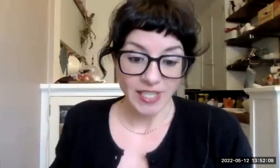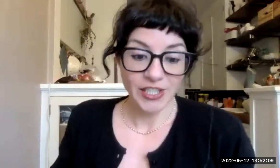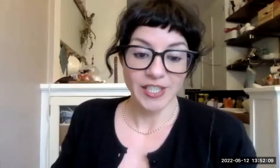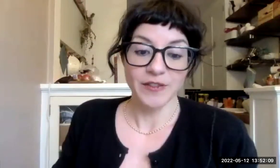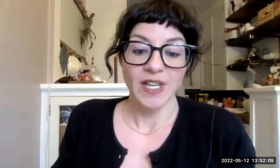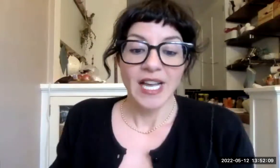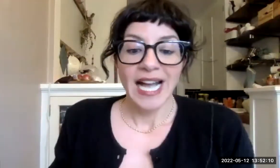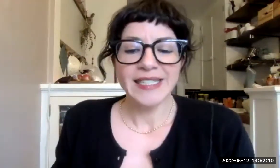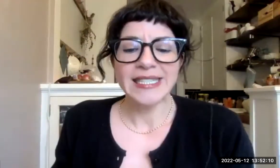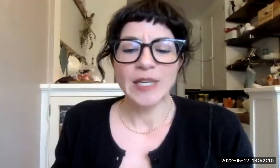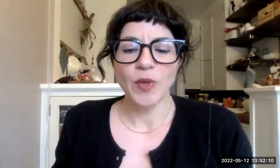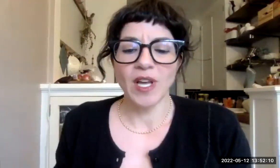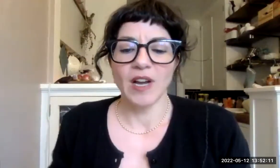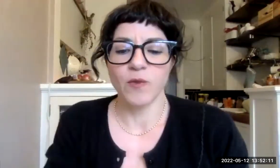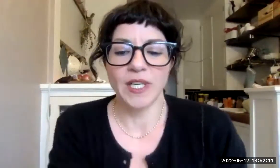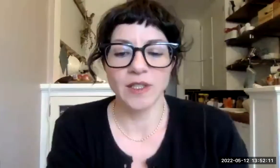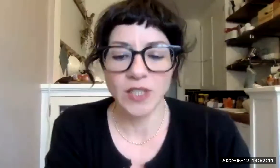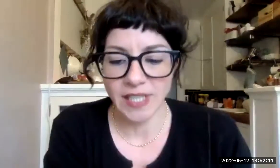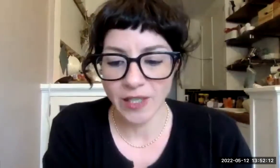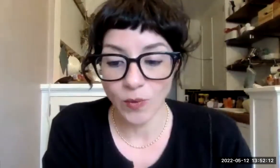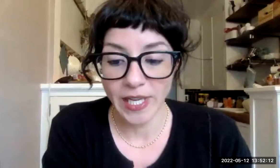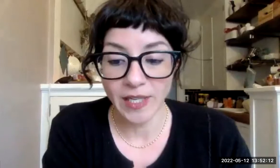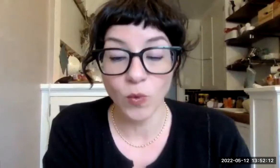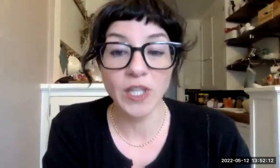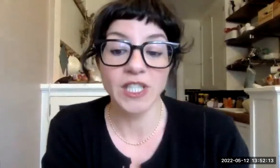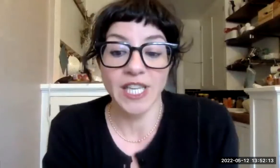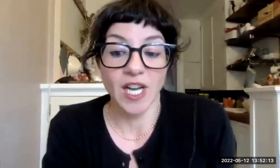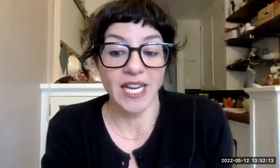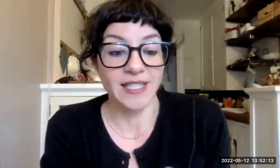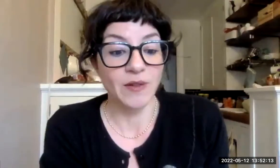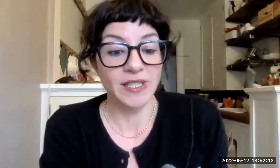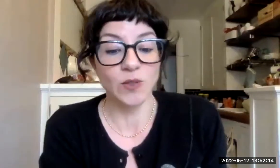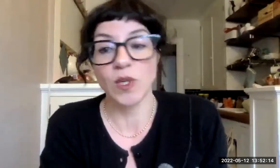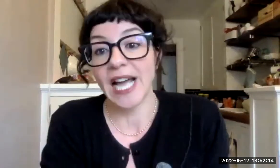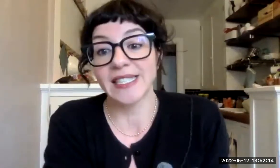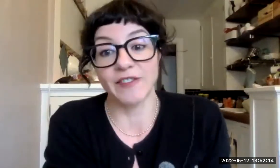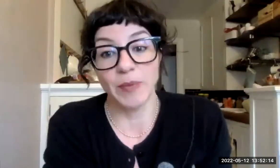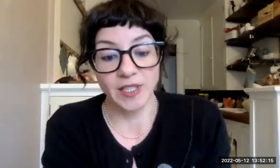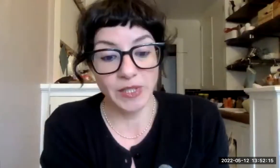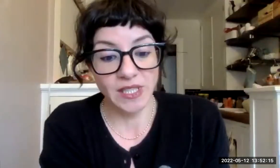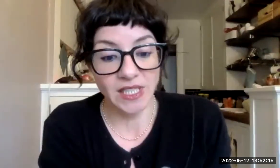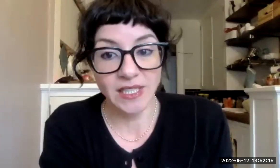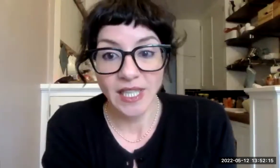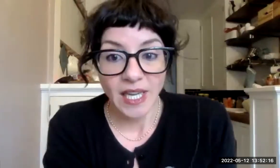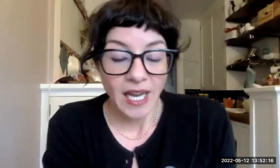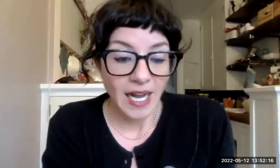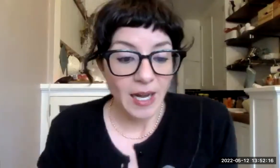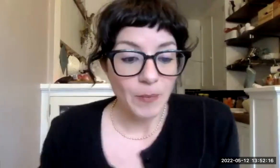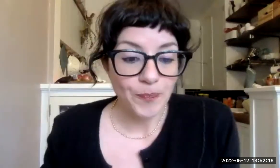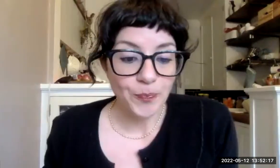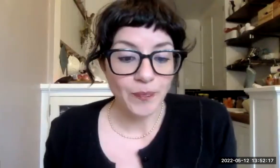their own initiative as an example of what it looks like when workers take on anti-racist work as everybody's business.